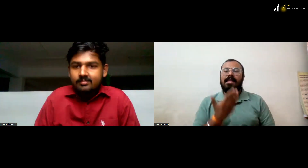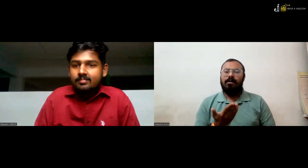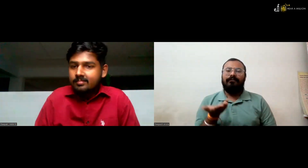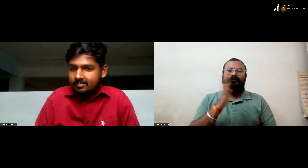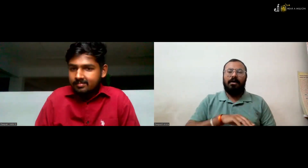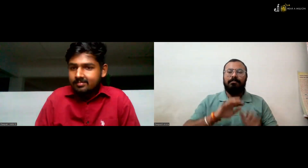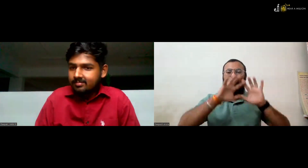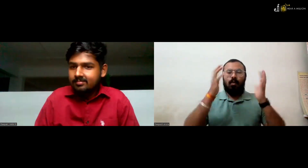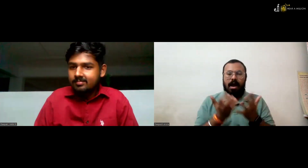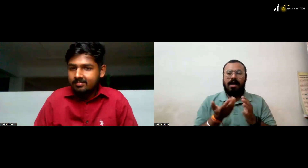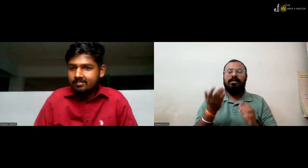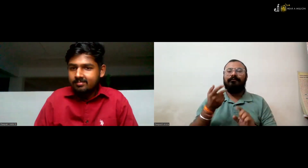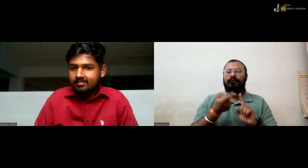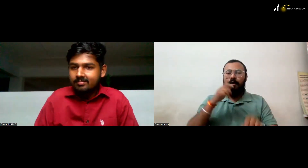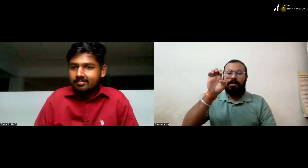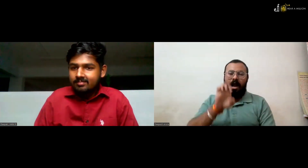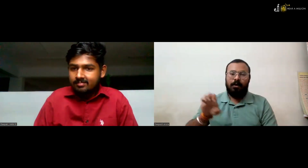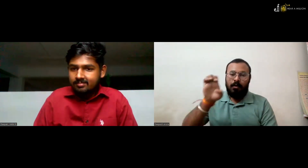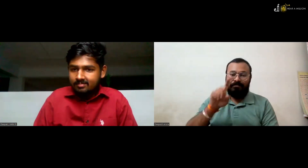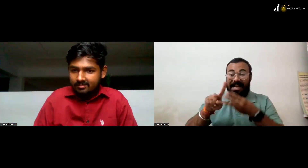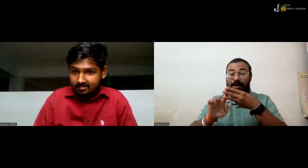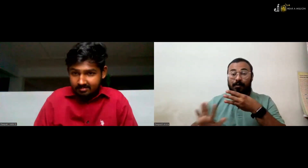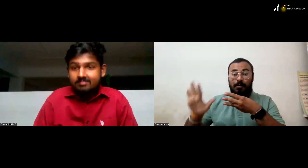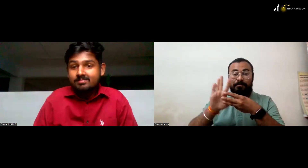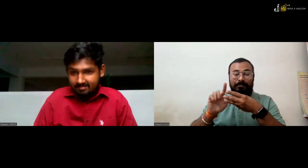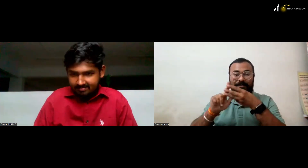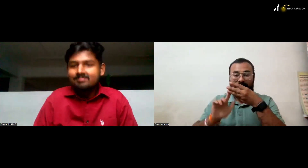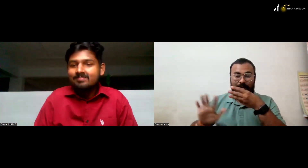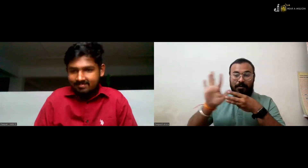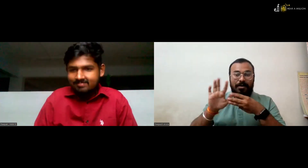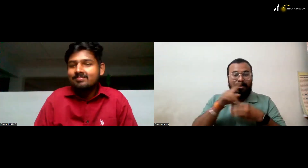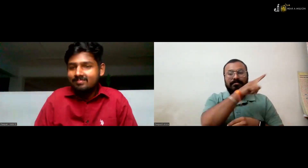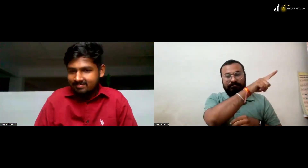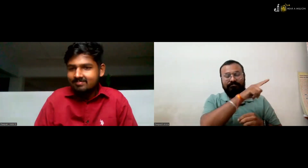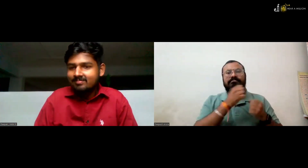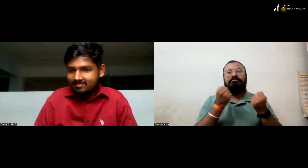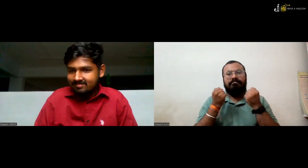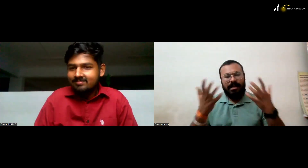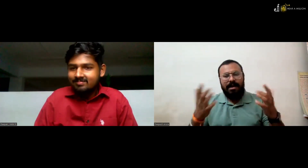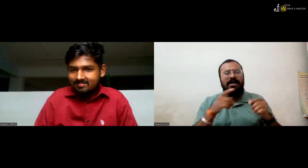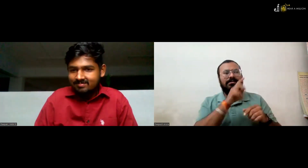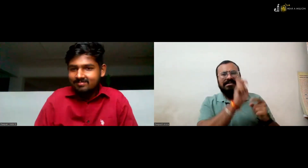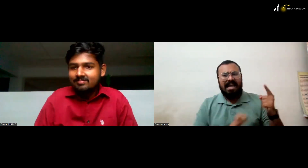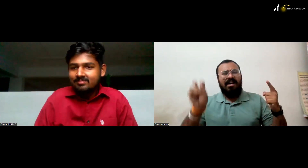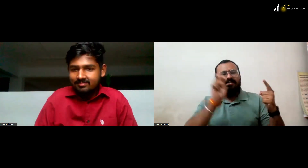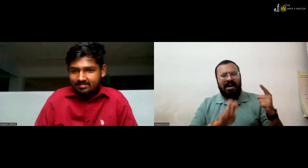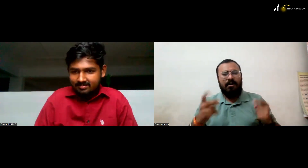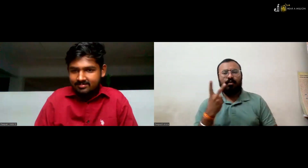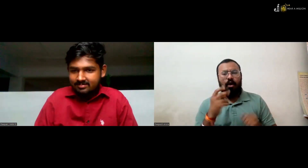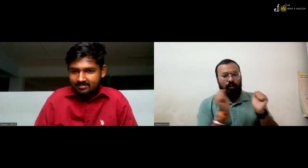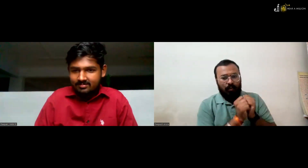that something very inspiring was there in the traveling. So in the Europe, when I went